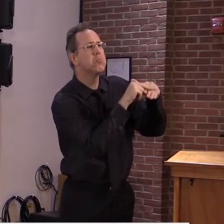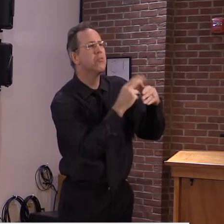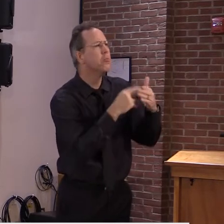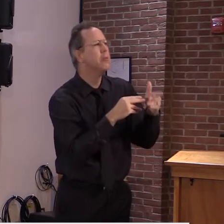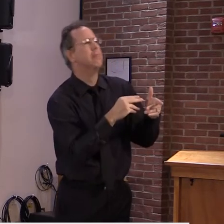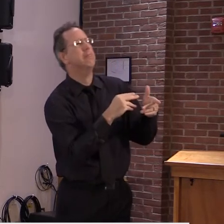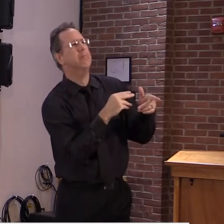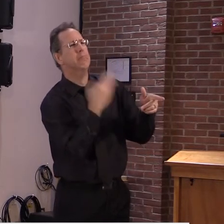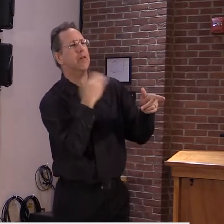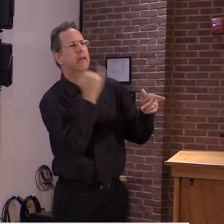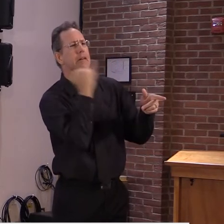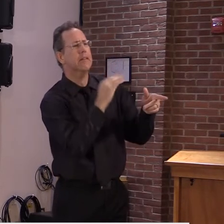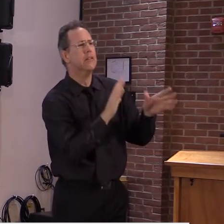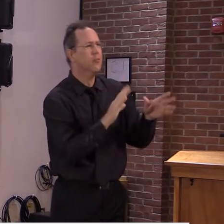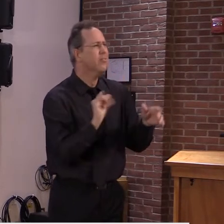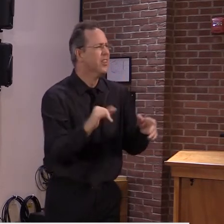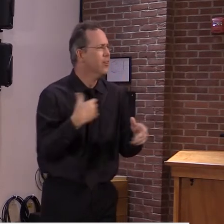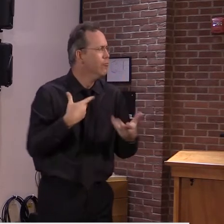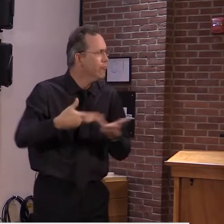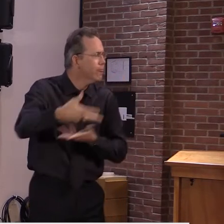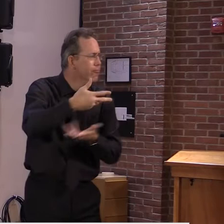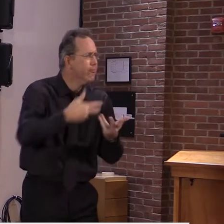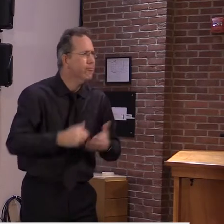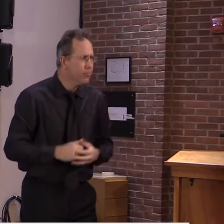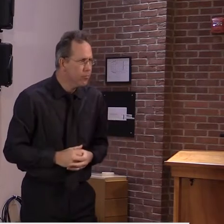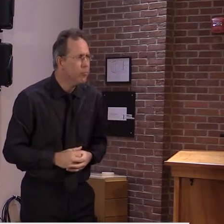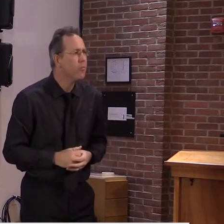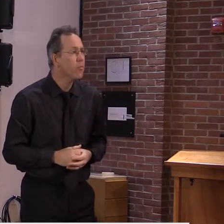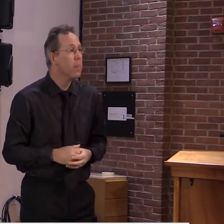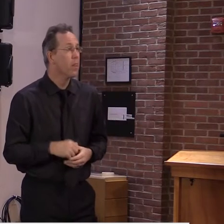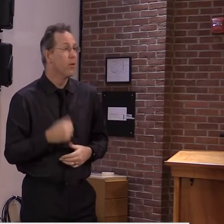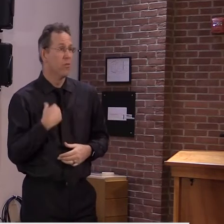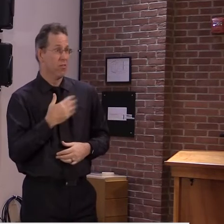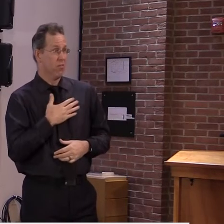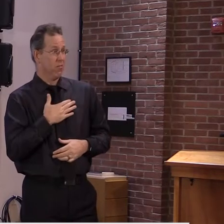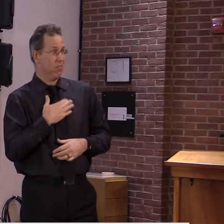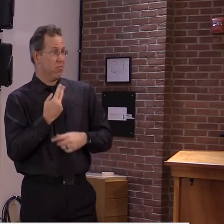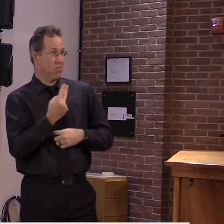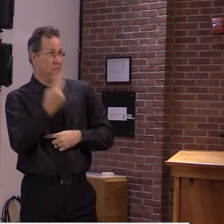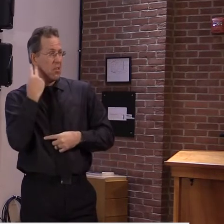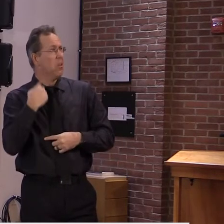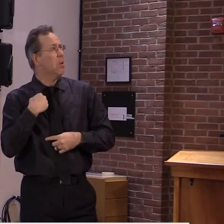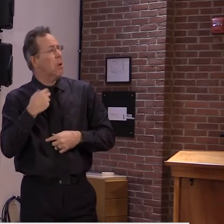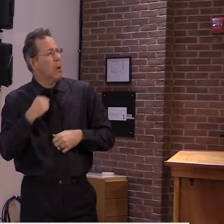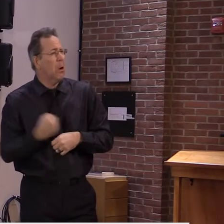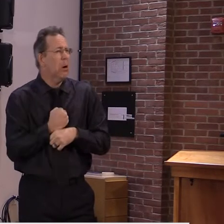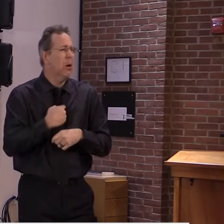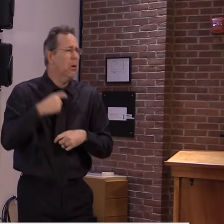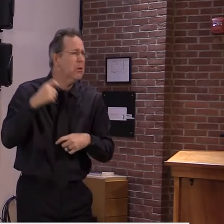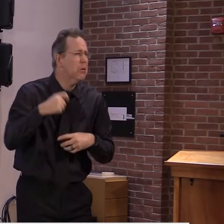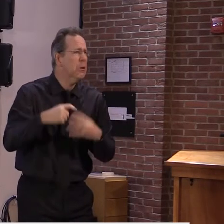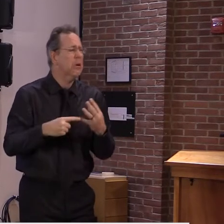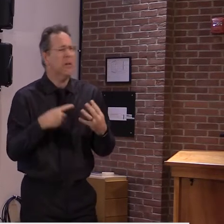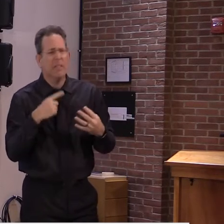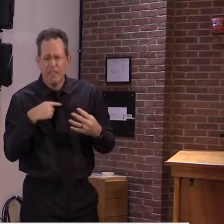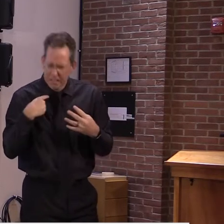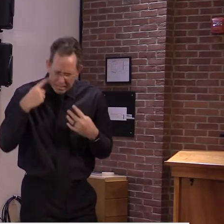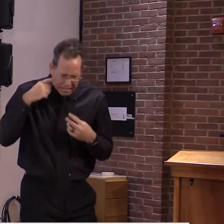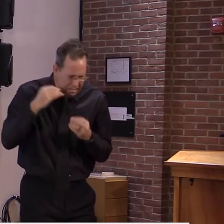done. But again, we know that we could have. There are always ways to do things better in retrospect.